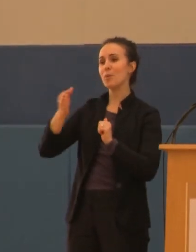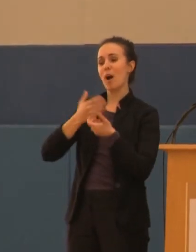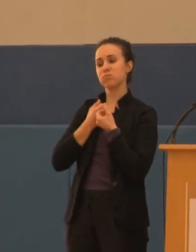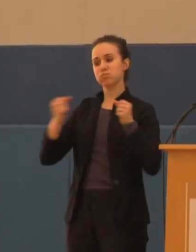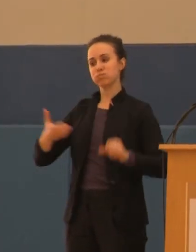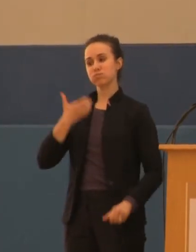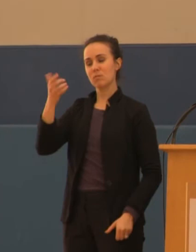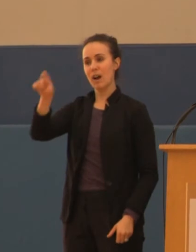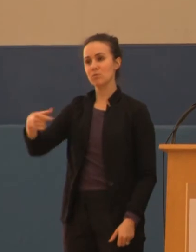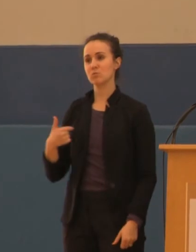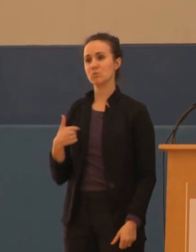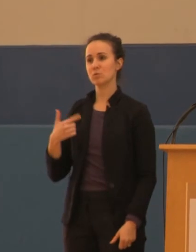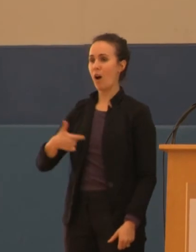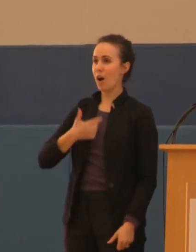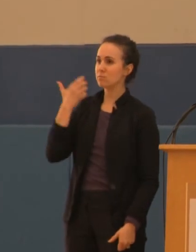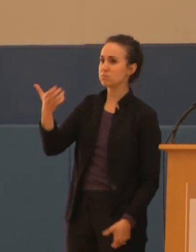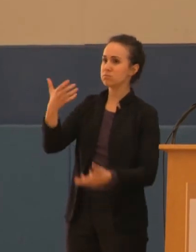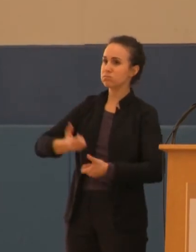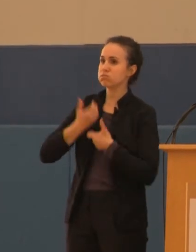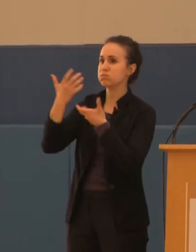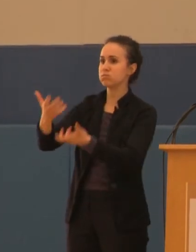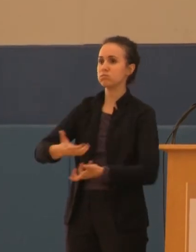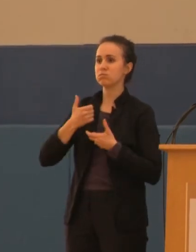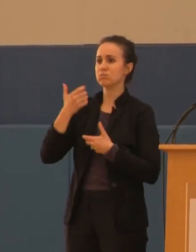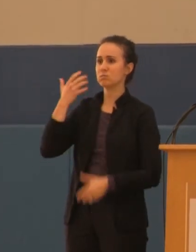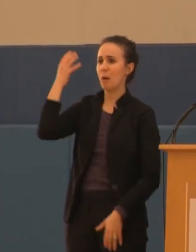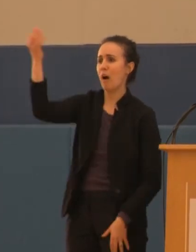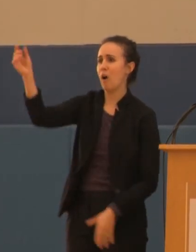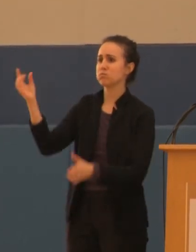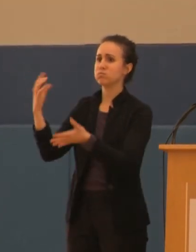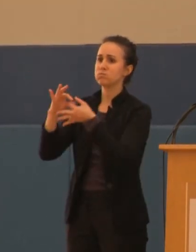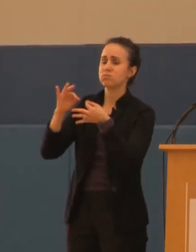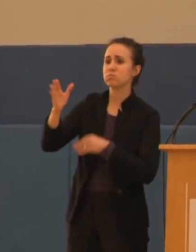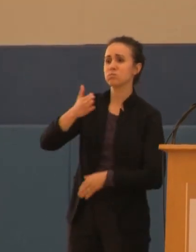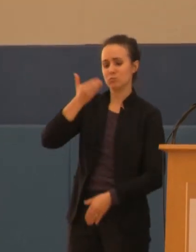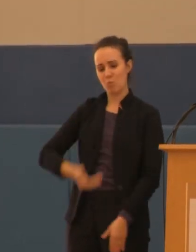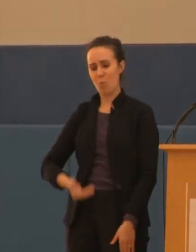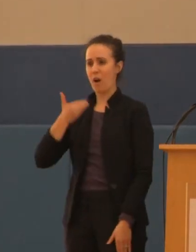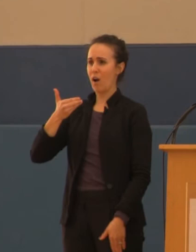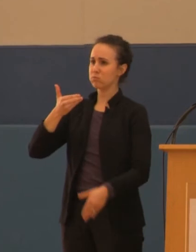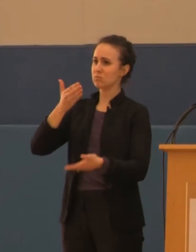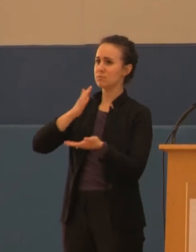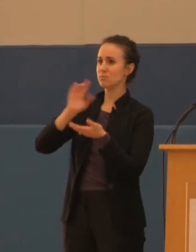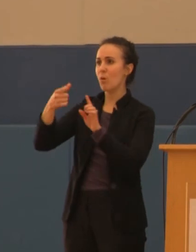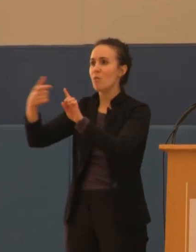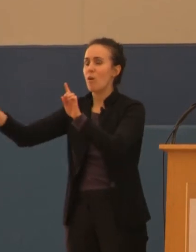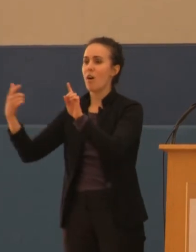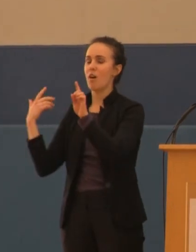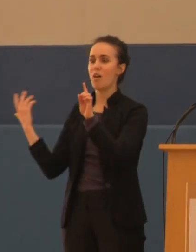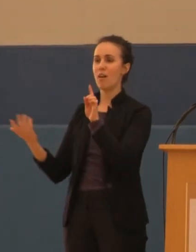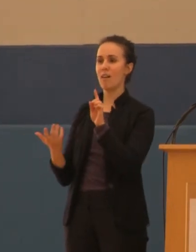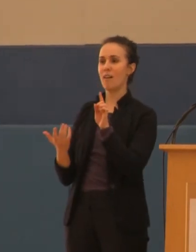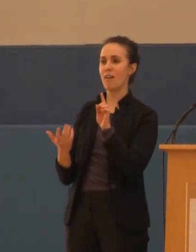this truth. I went out there and I talked about who I am, where I came from, and